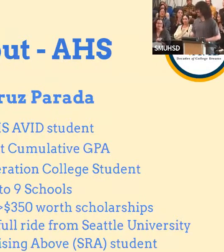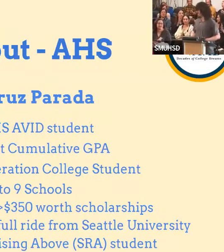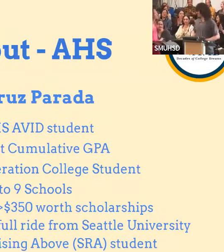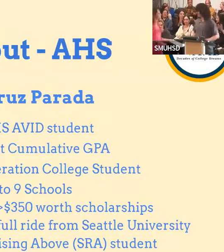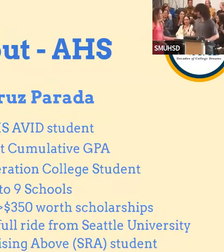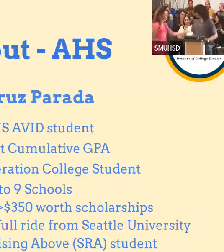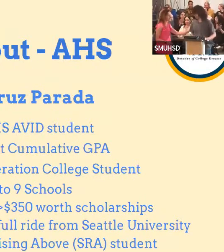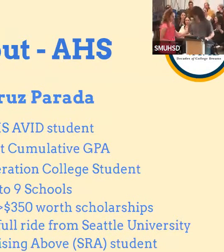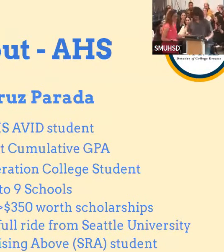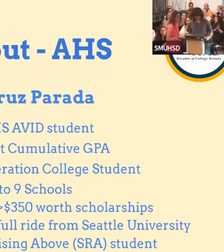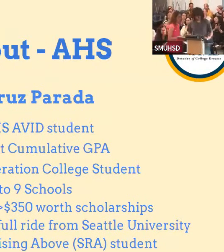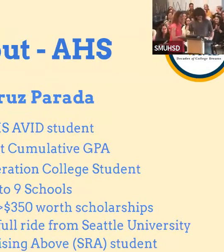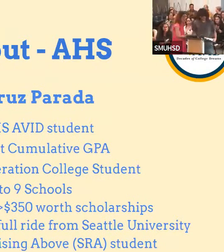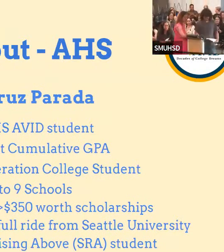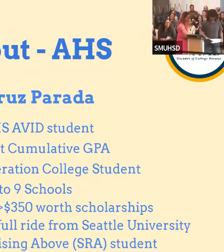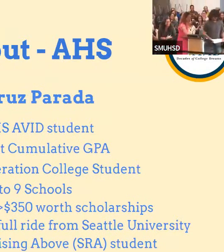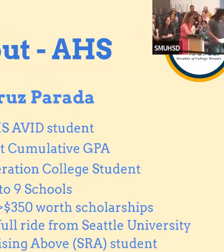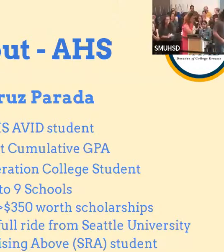Amazing.